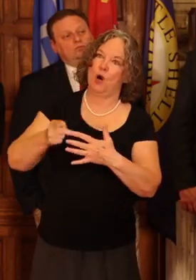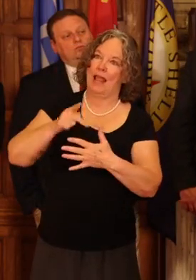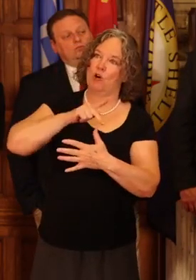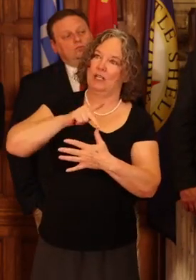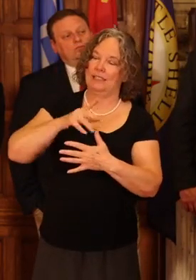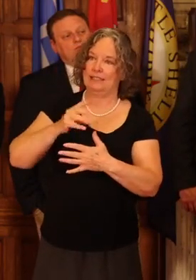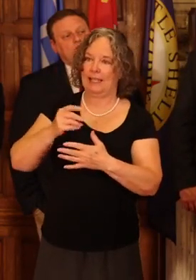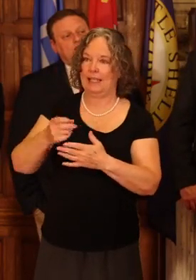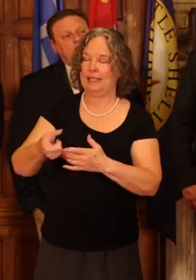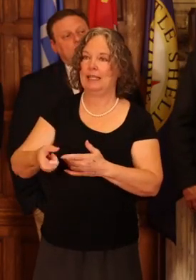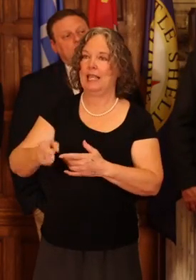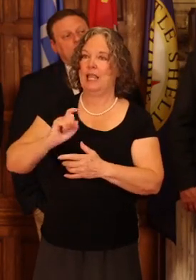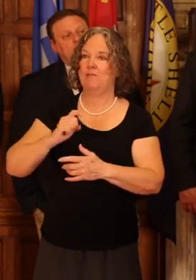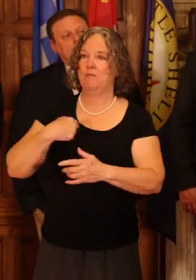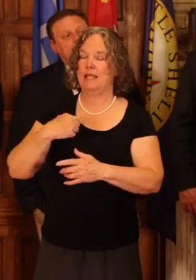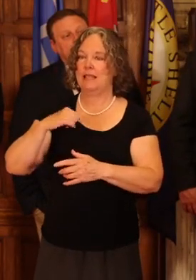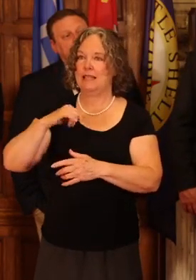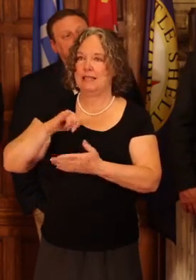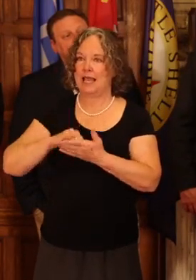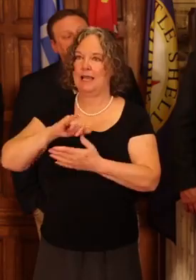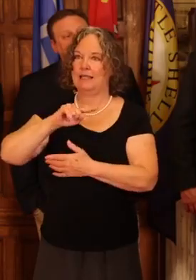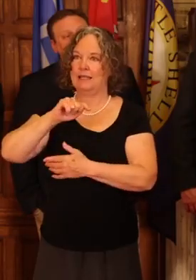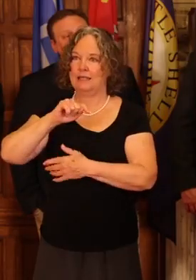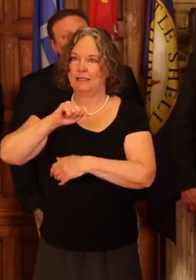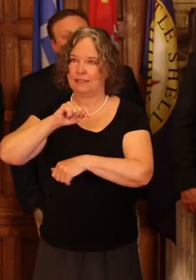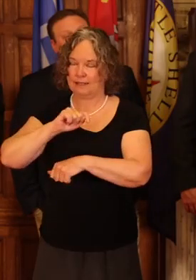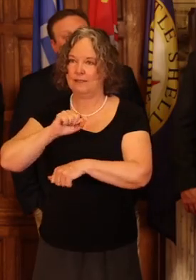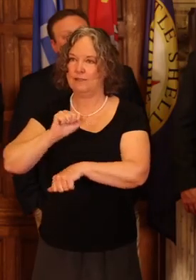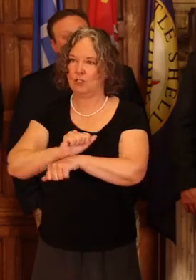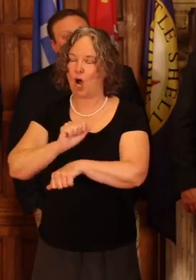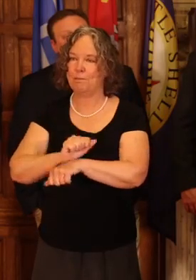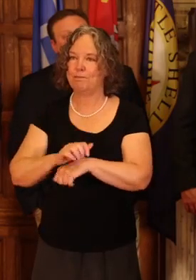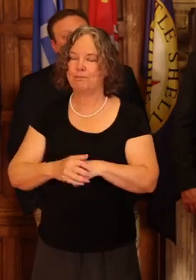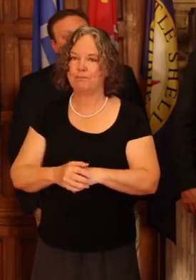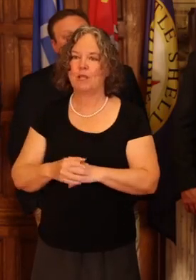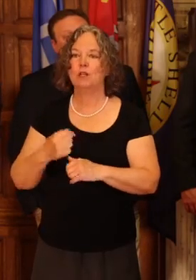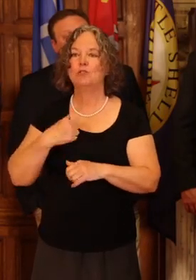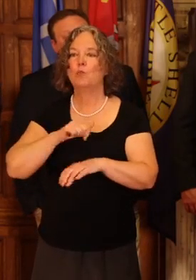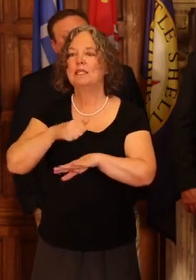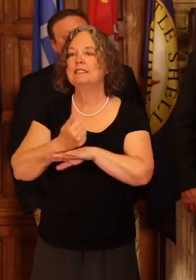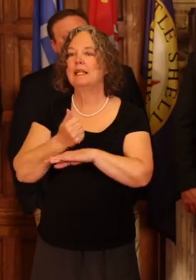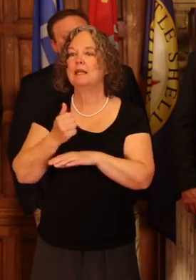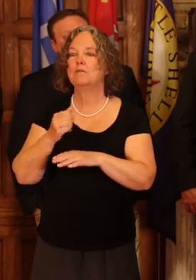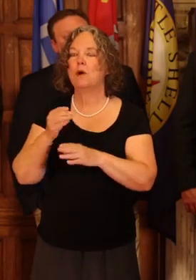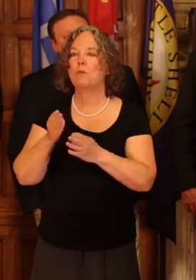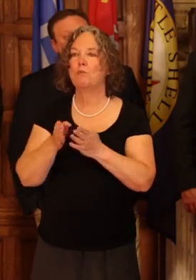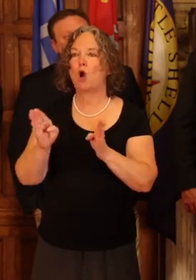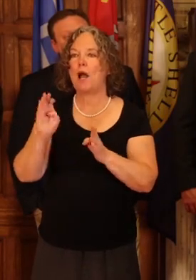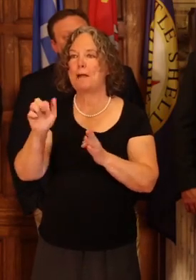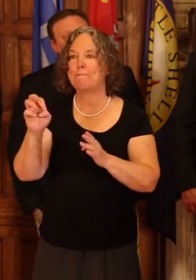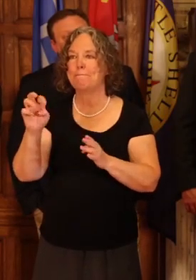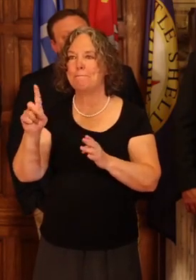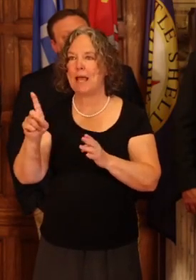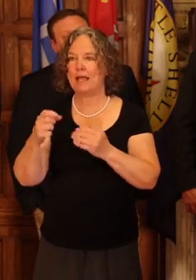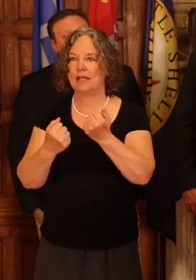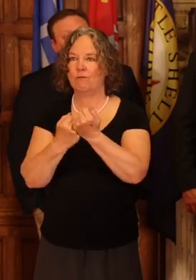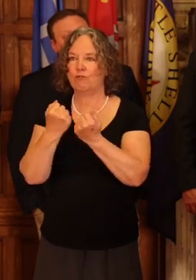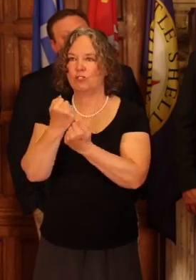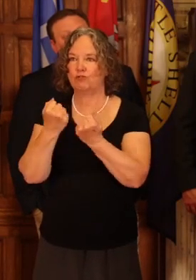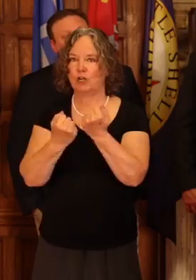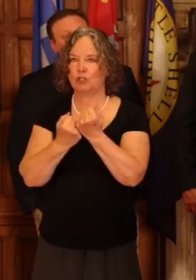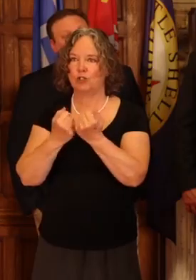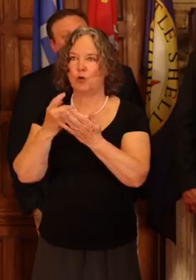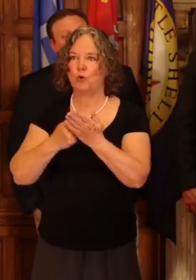that priority. We've done that. We've set up the broadband infrastructure program that I